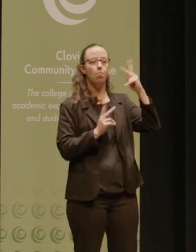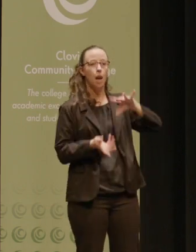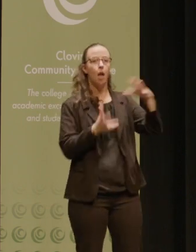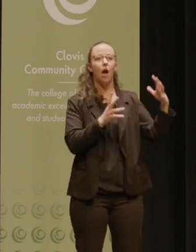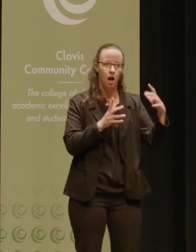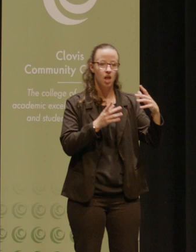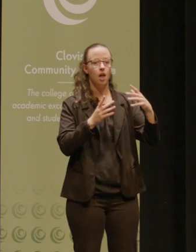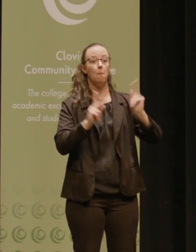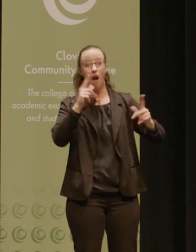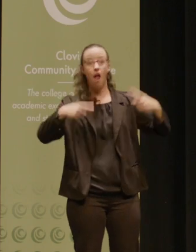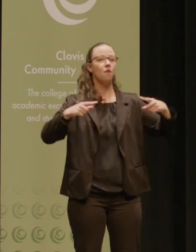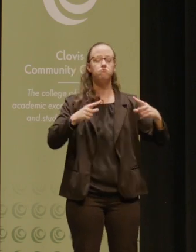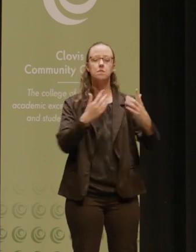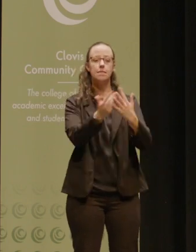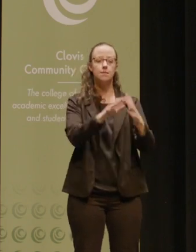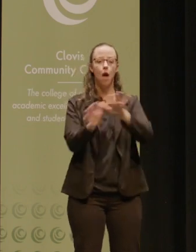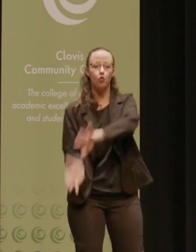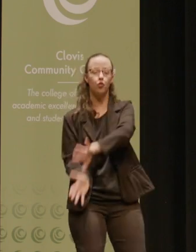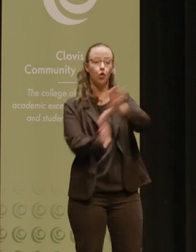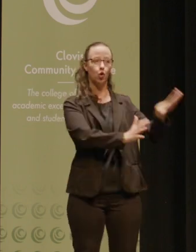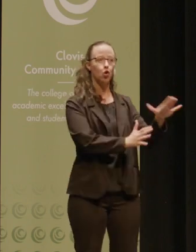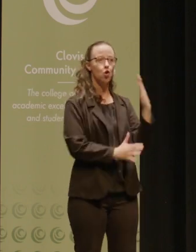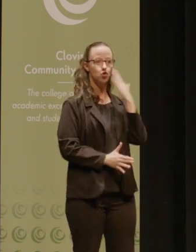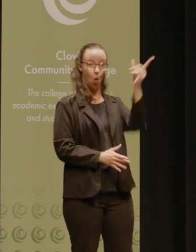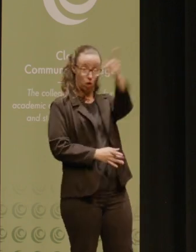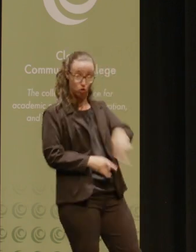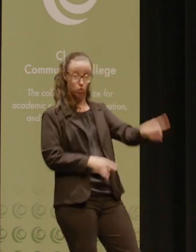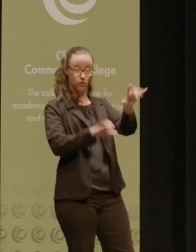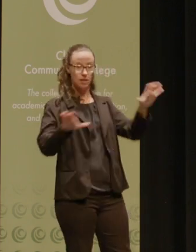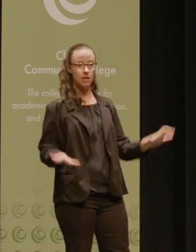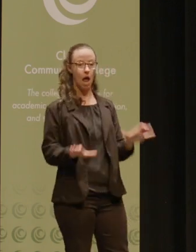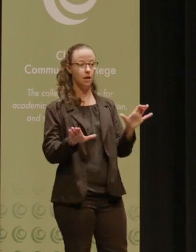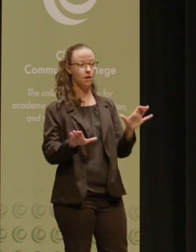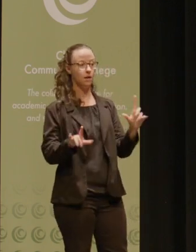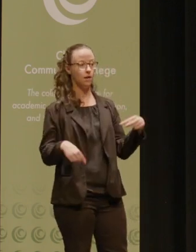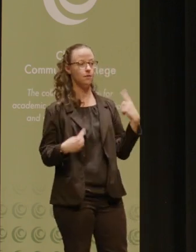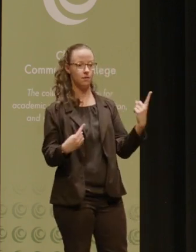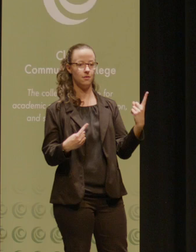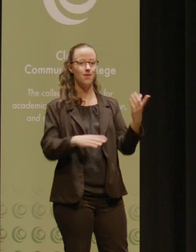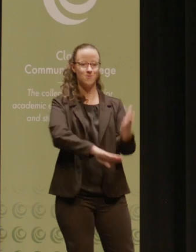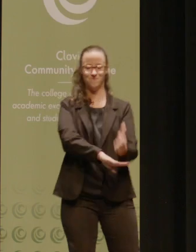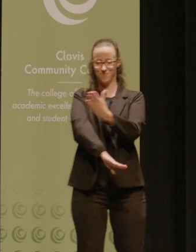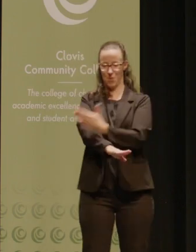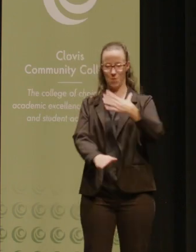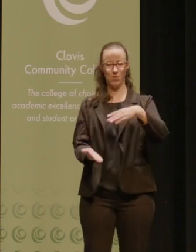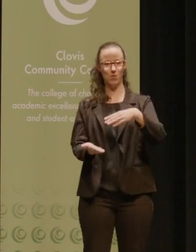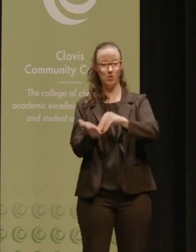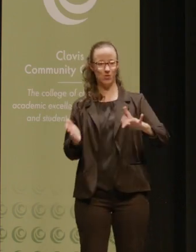divisiveness and the grumpiness of our world, despite all of that, you know what you all have done? That.